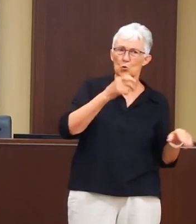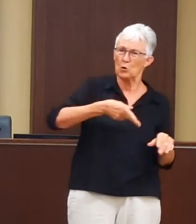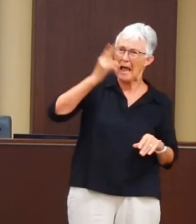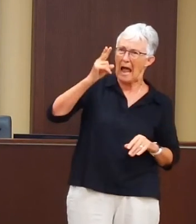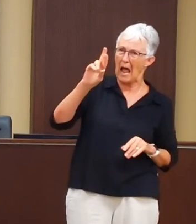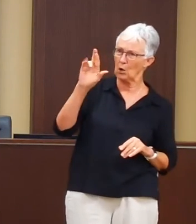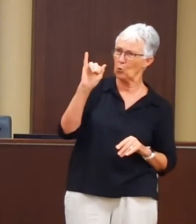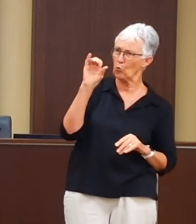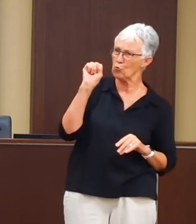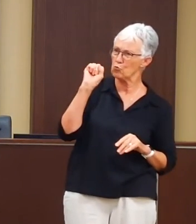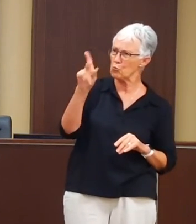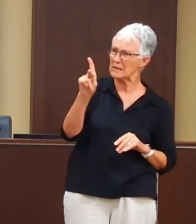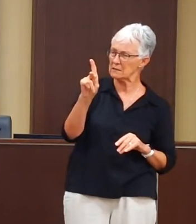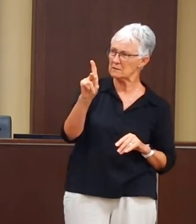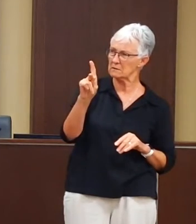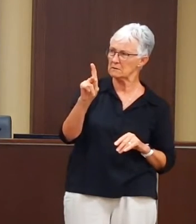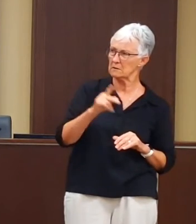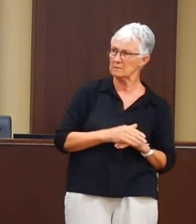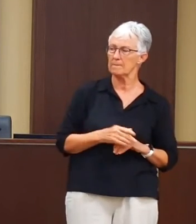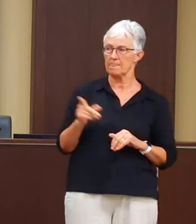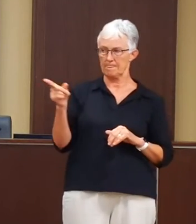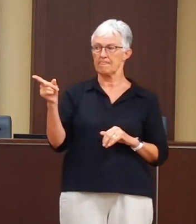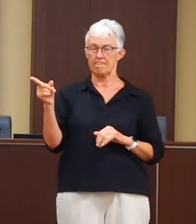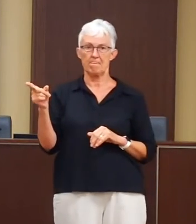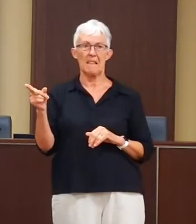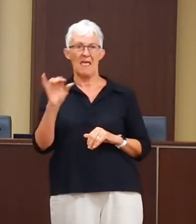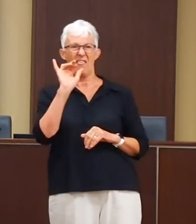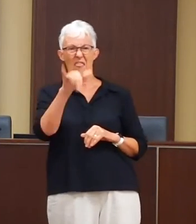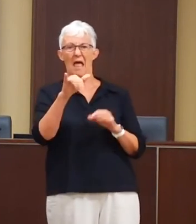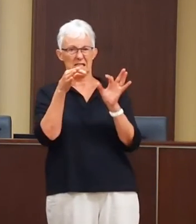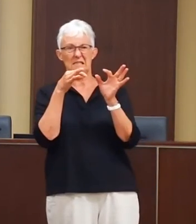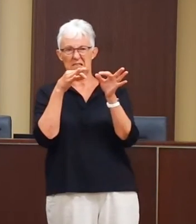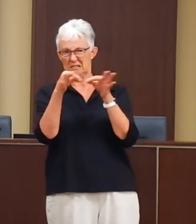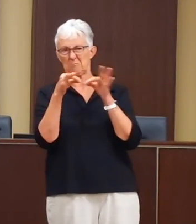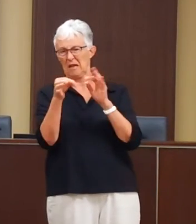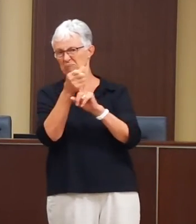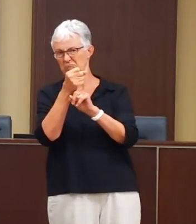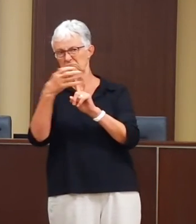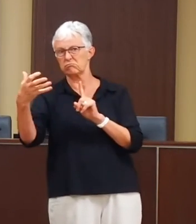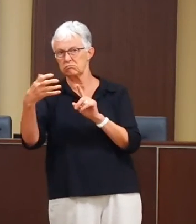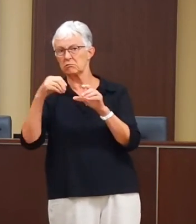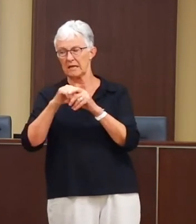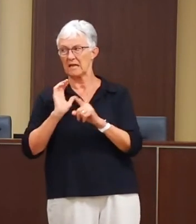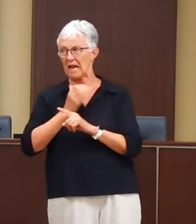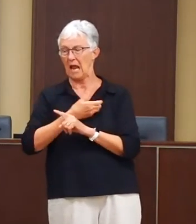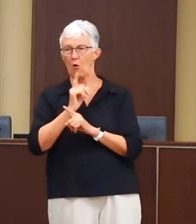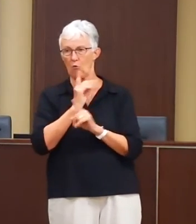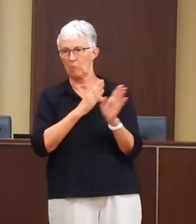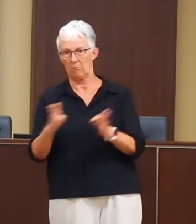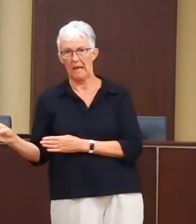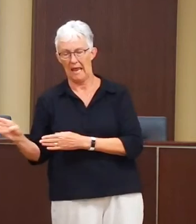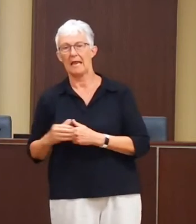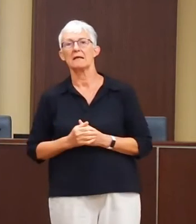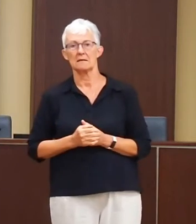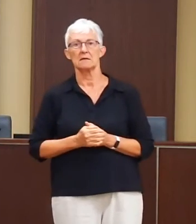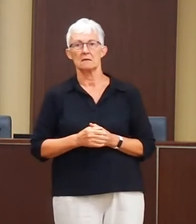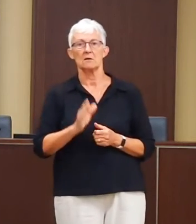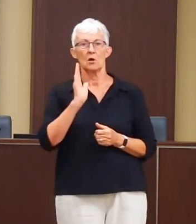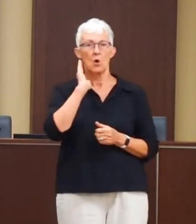be considered for those students? That'll be detailed in the plan. Again, we're going to have, as we did last year, we're going to have parents that are going to seek